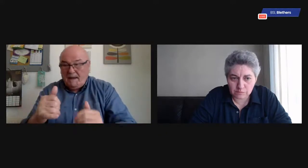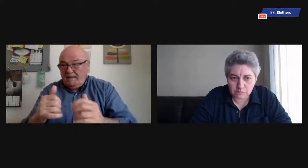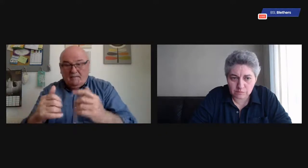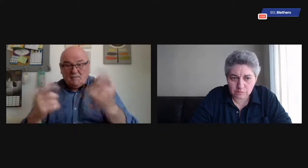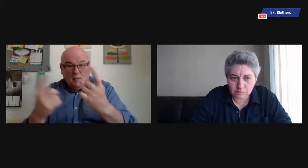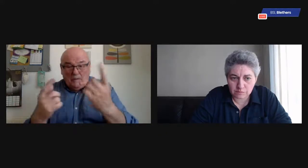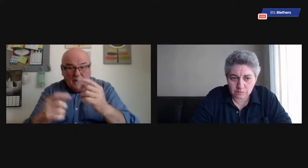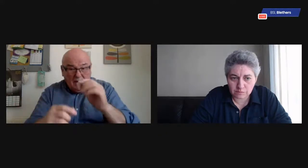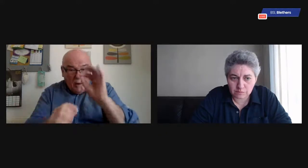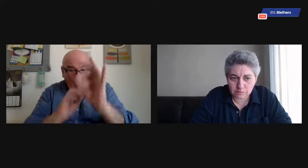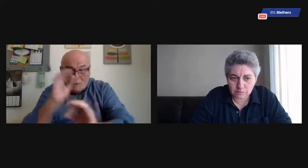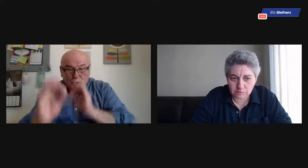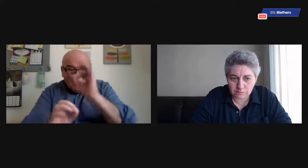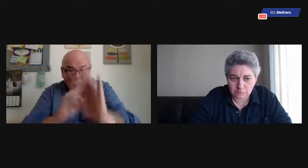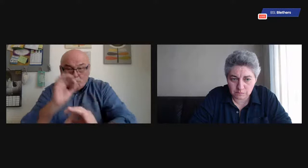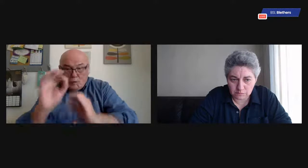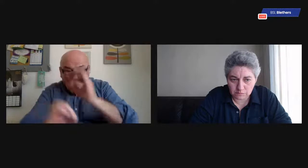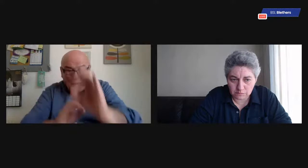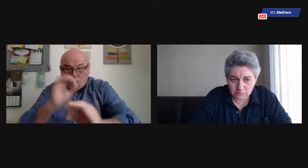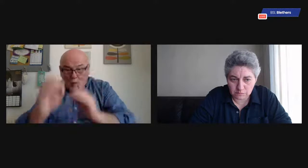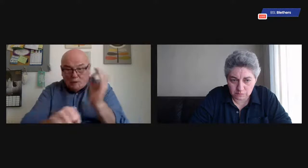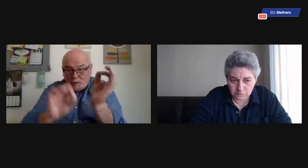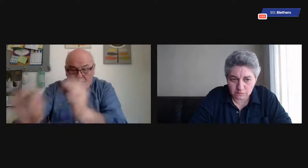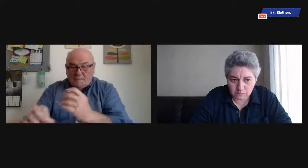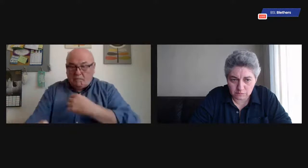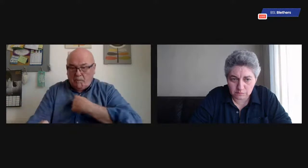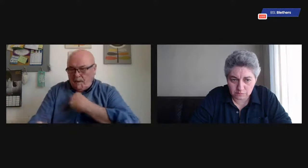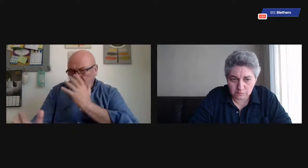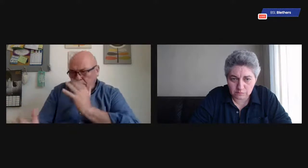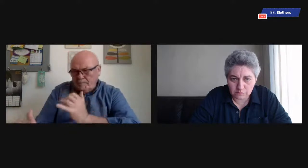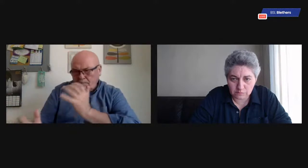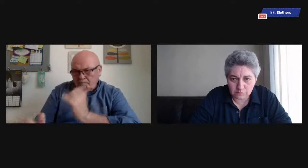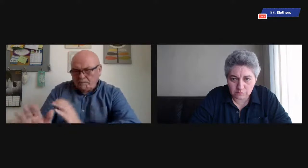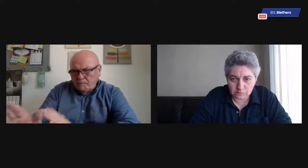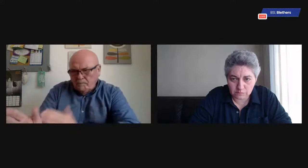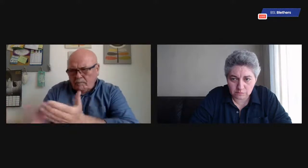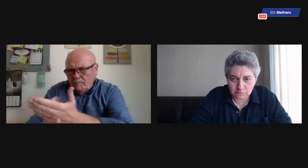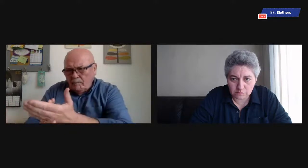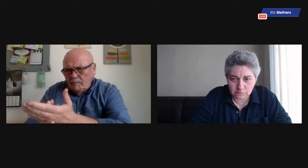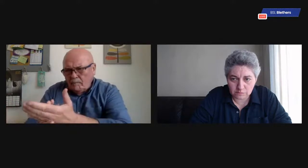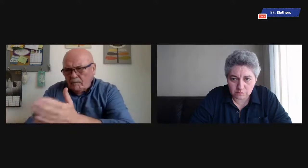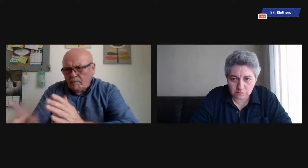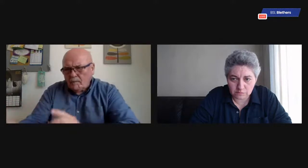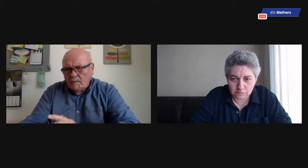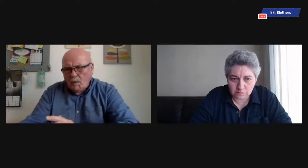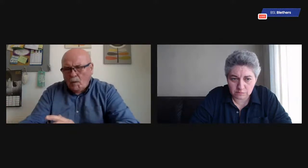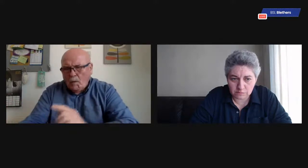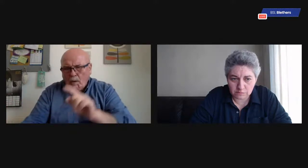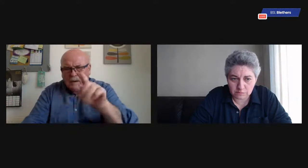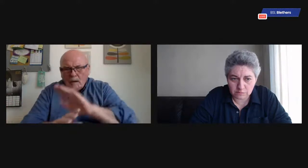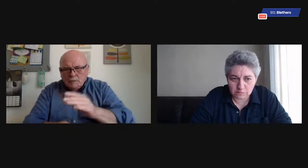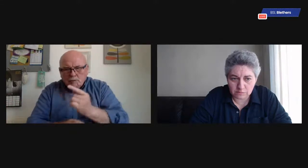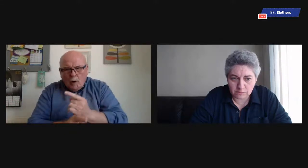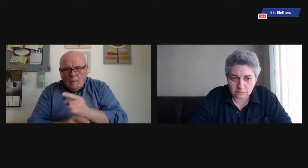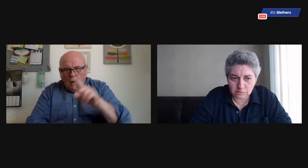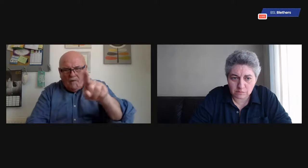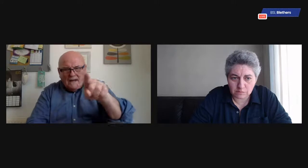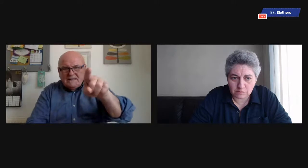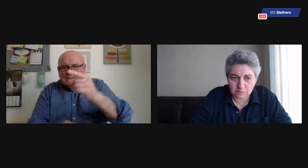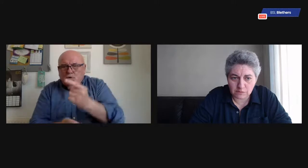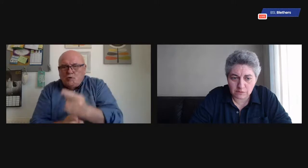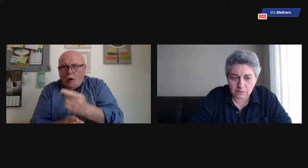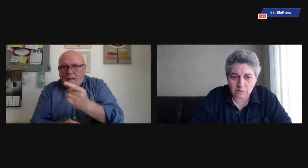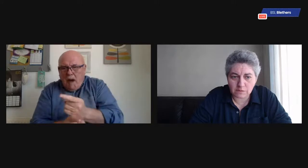information. So, for example, say a question was happening and I'm checking and I'm thinking, no, I interrupt and I say,